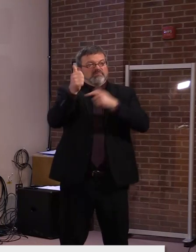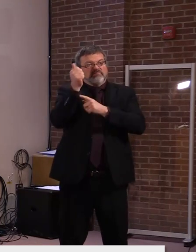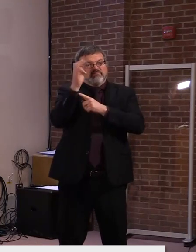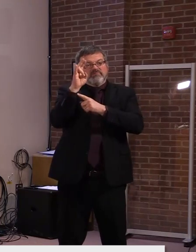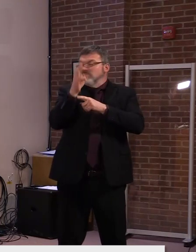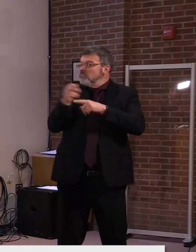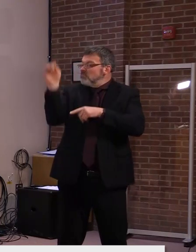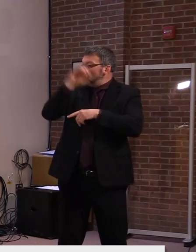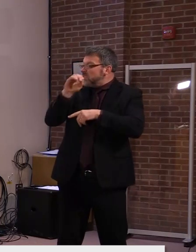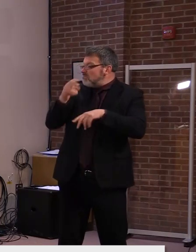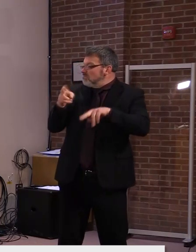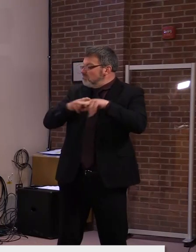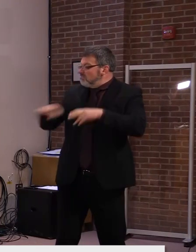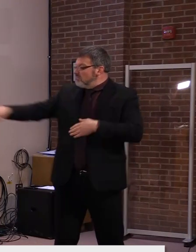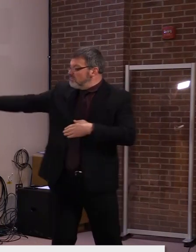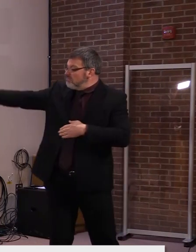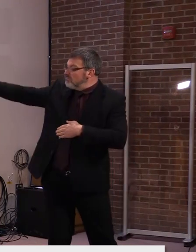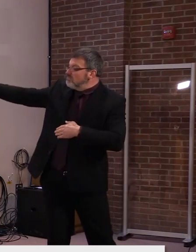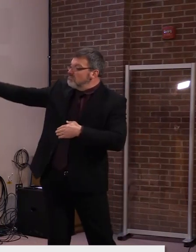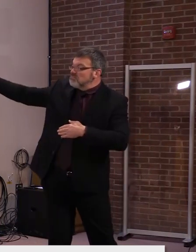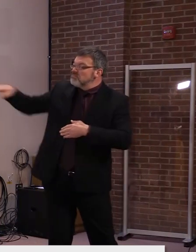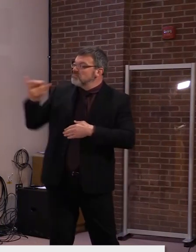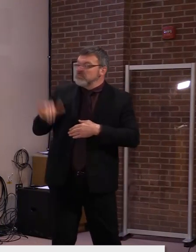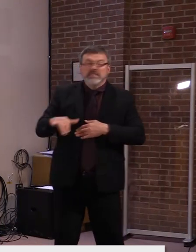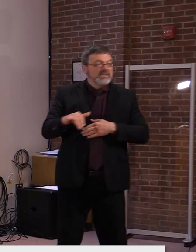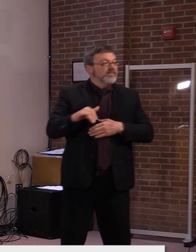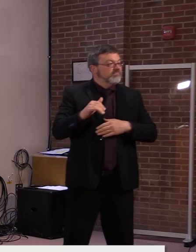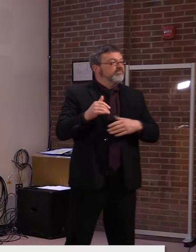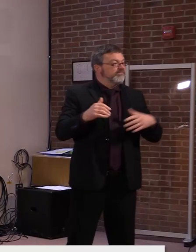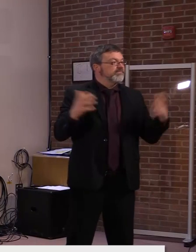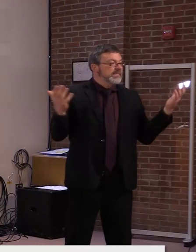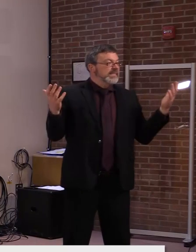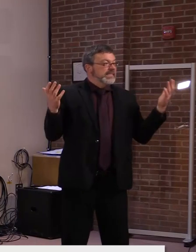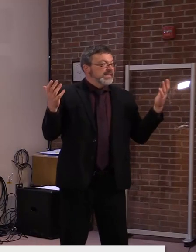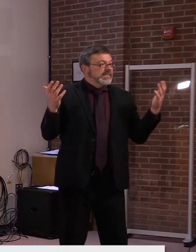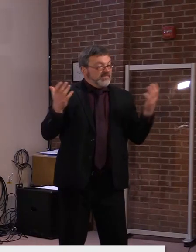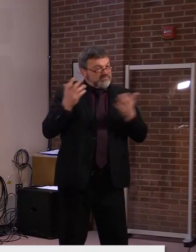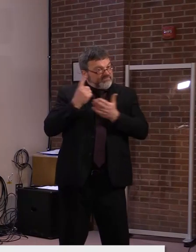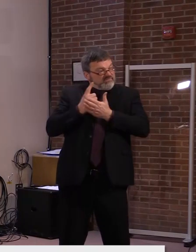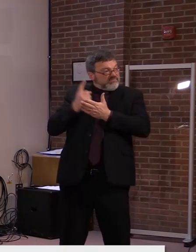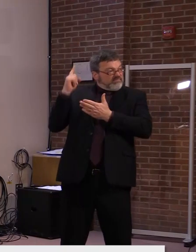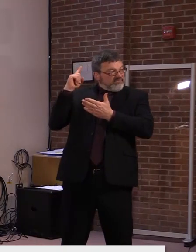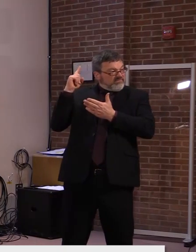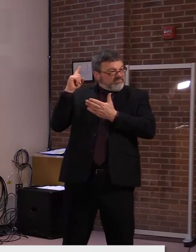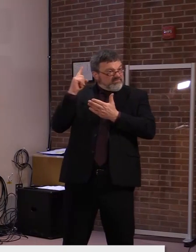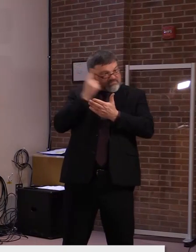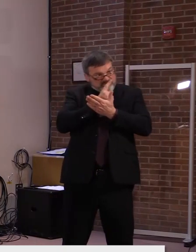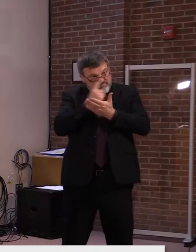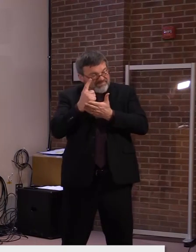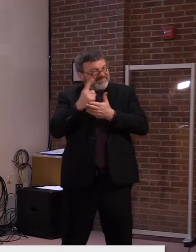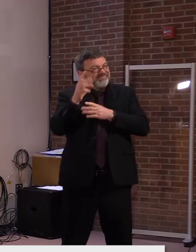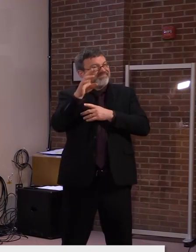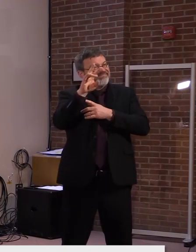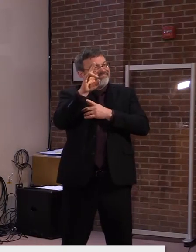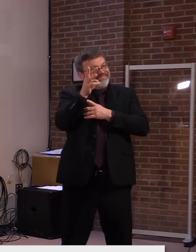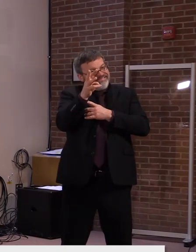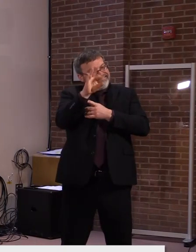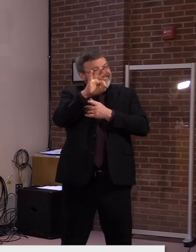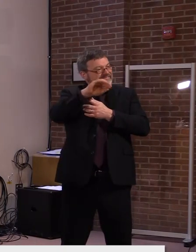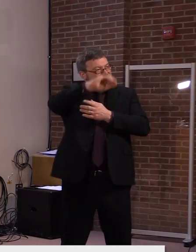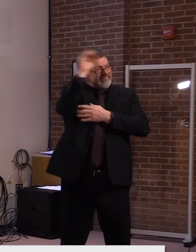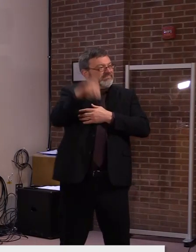then similarly, the vast majority this week, 69% of those in the hospital were among those that were not